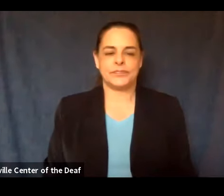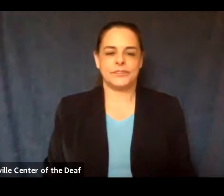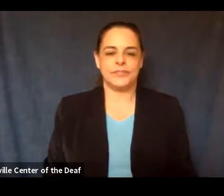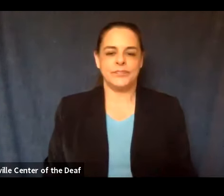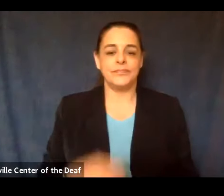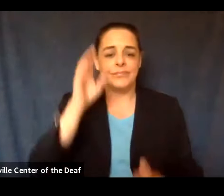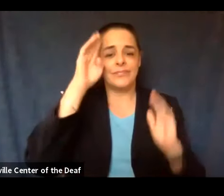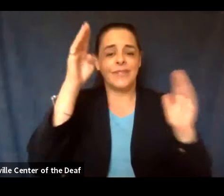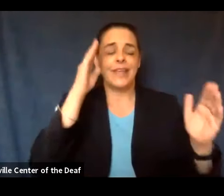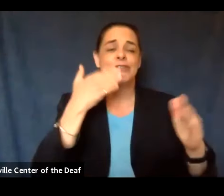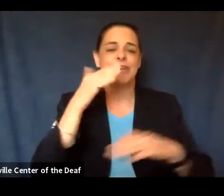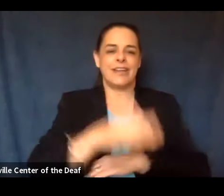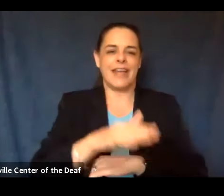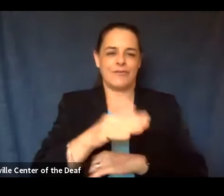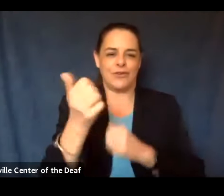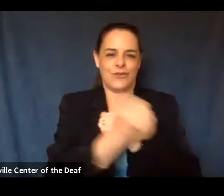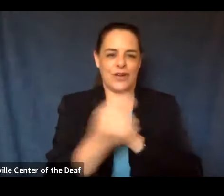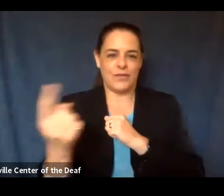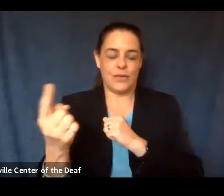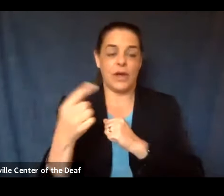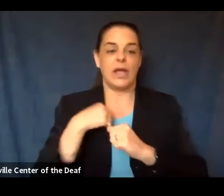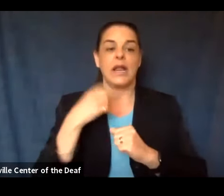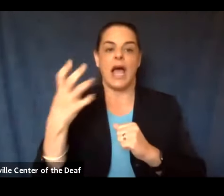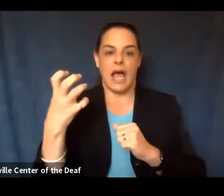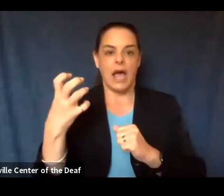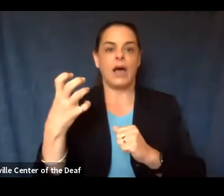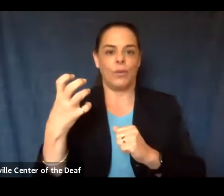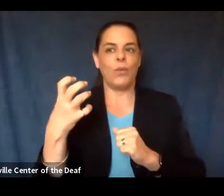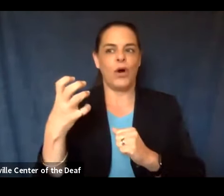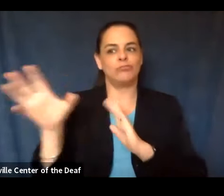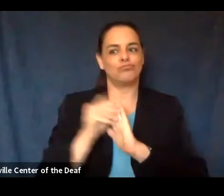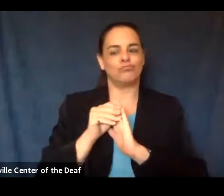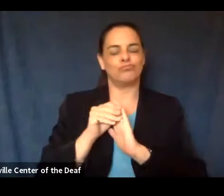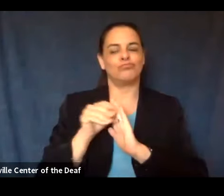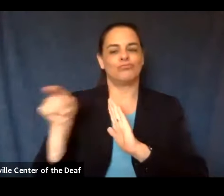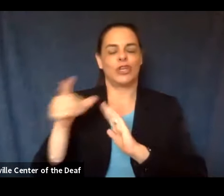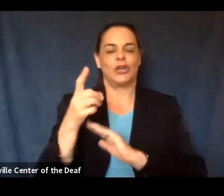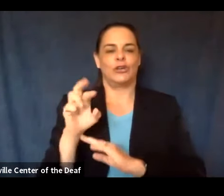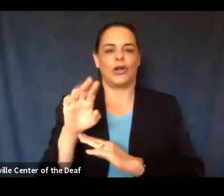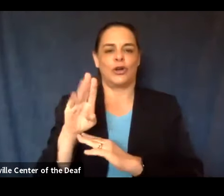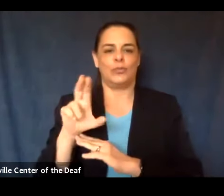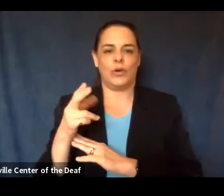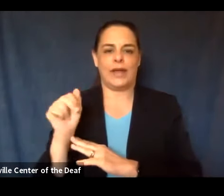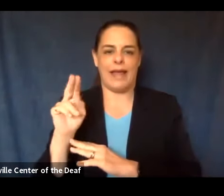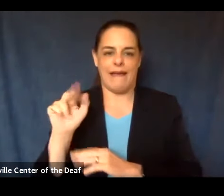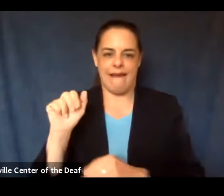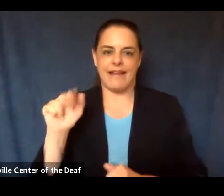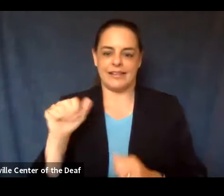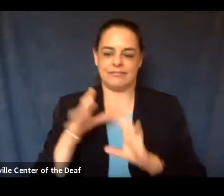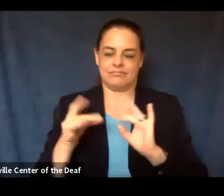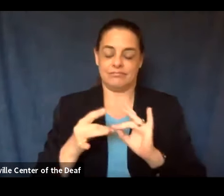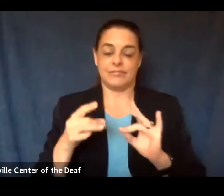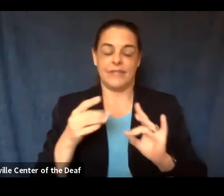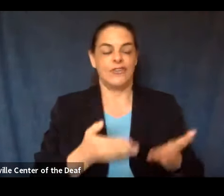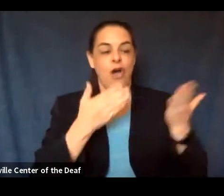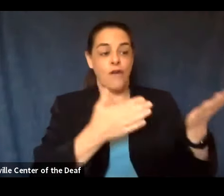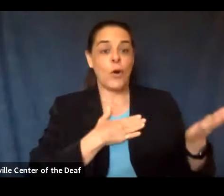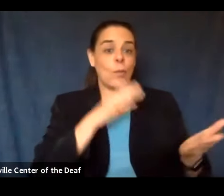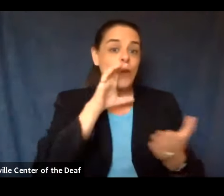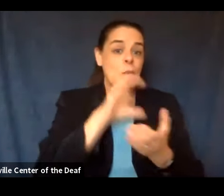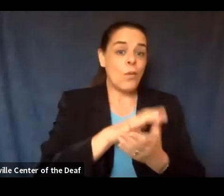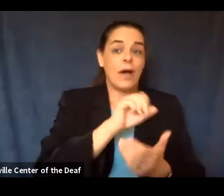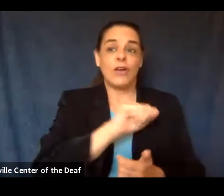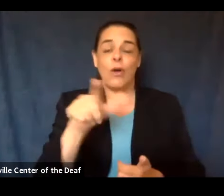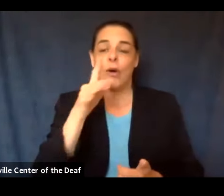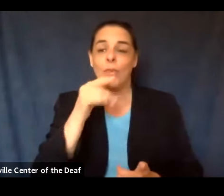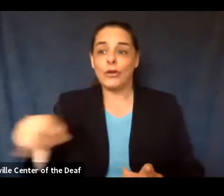Hello and good afternoon to everyone. I want to echo Dr. Buchanan's sentiment and offer my wife and all moms out there a happy Mother's Day,